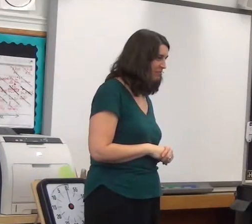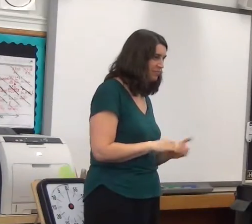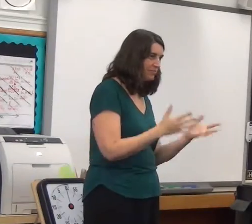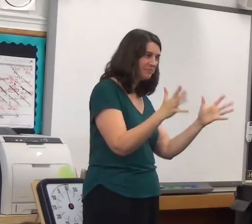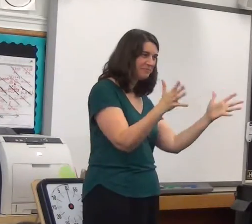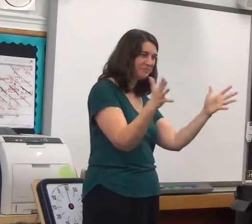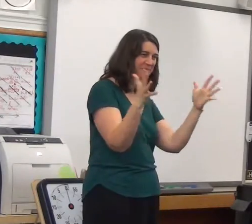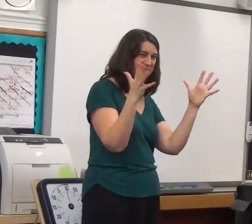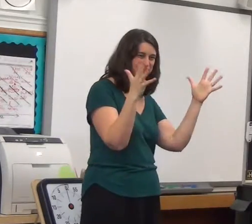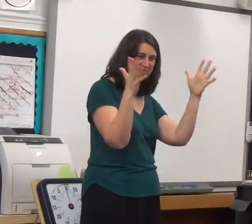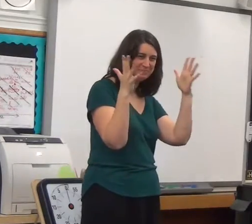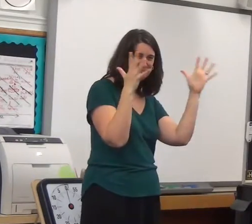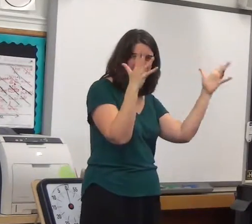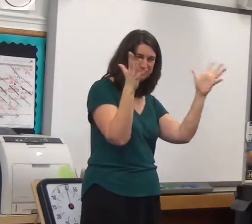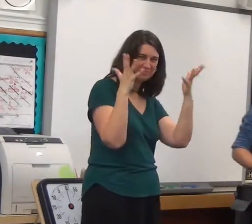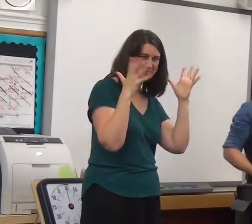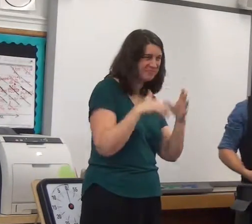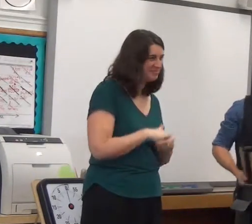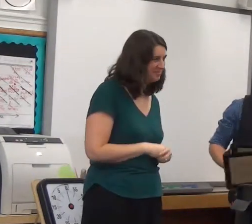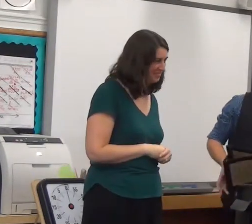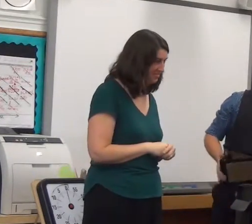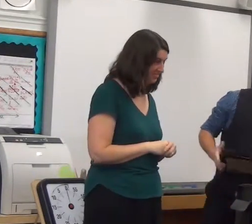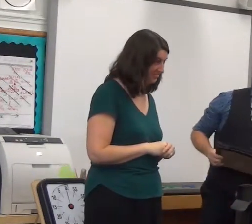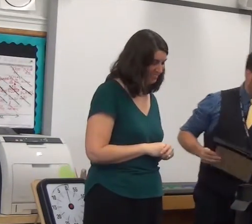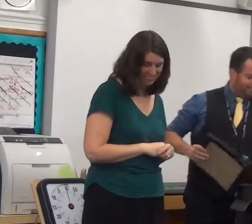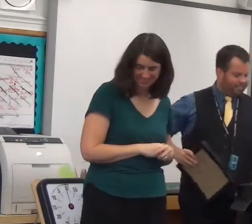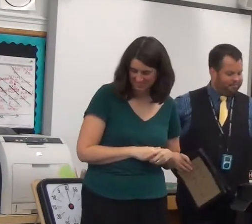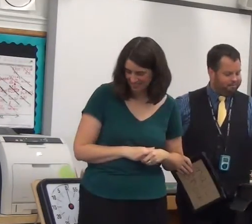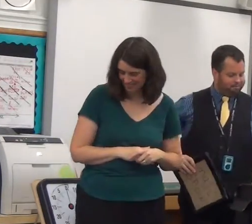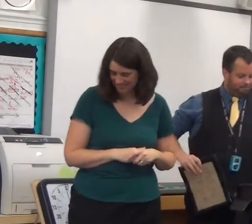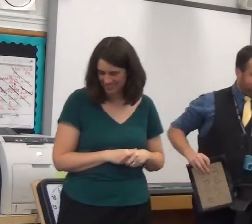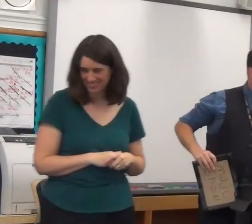"That's amazing!" Thank you very much. Give yourselves a big hand. Oh my